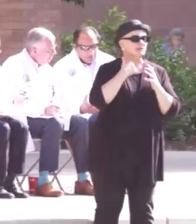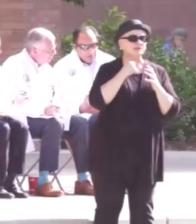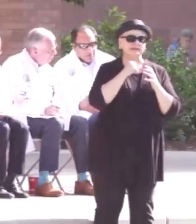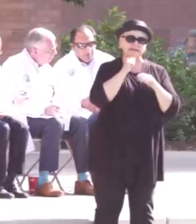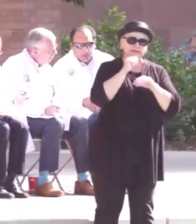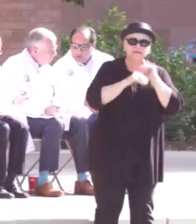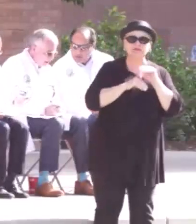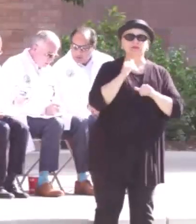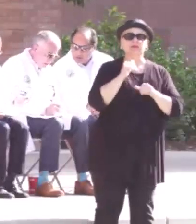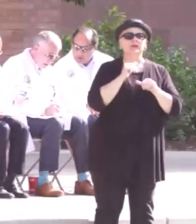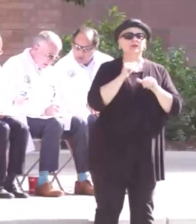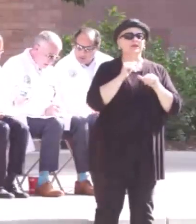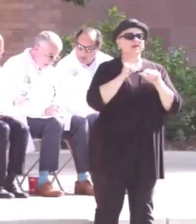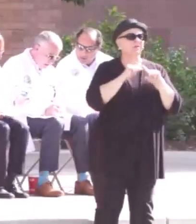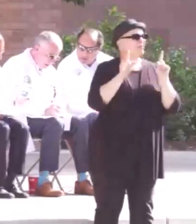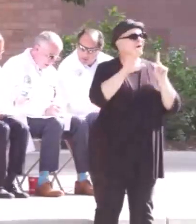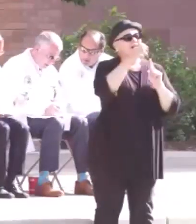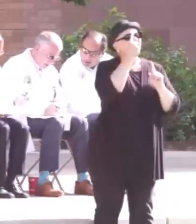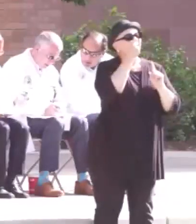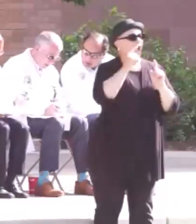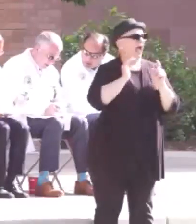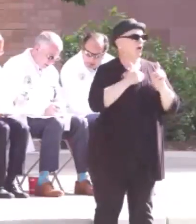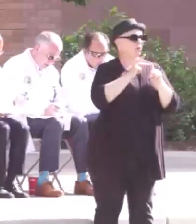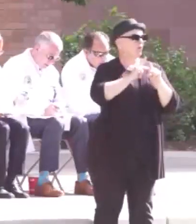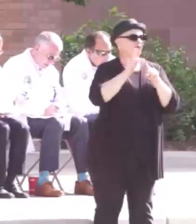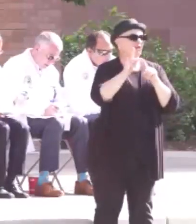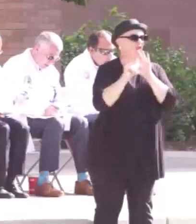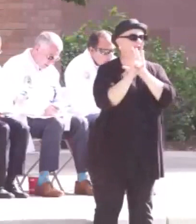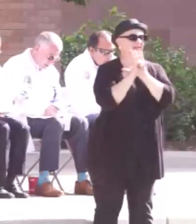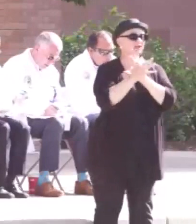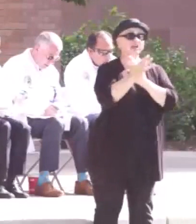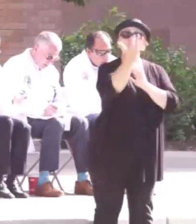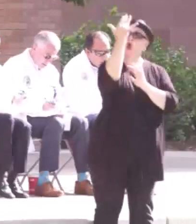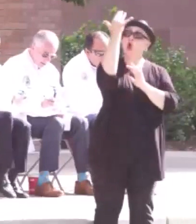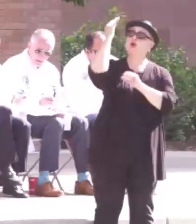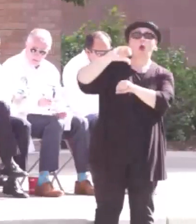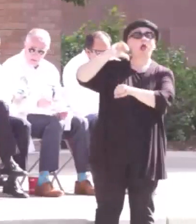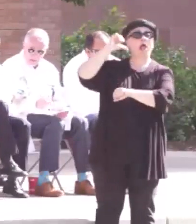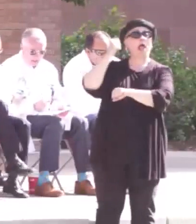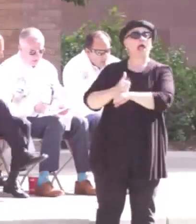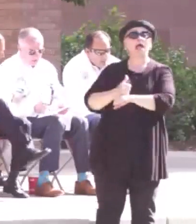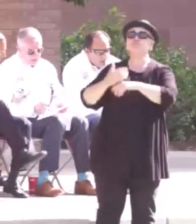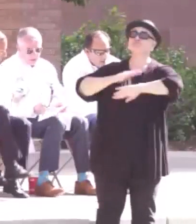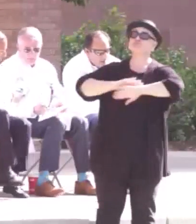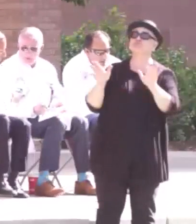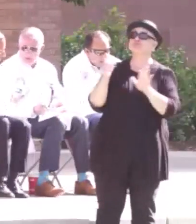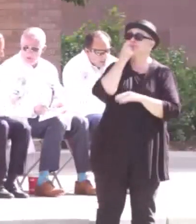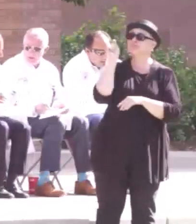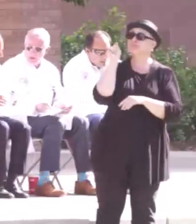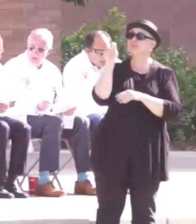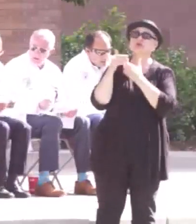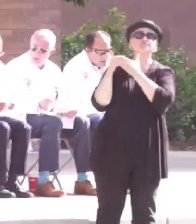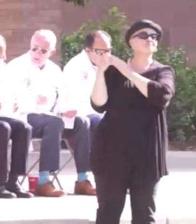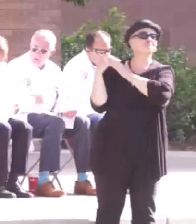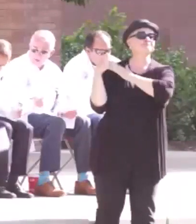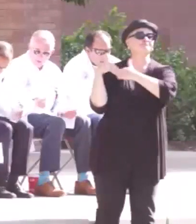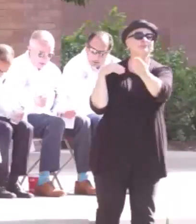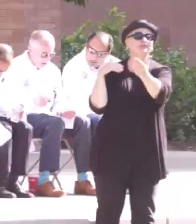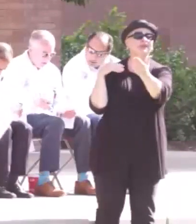not perfected generations ago, never to be questioned again, to know that we've got some things